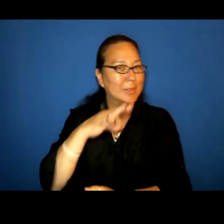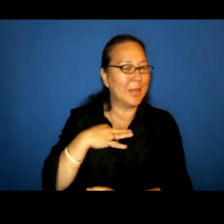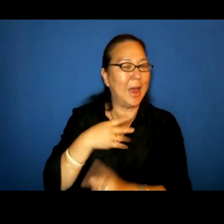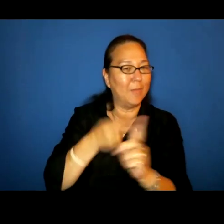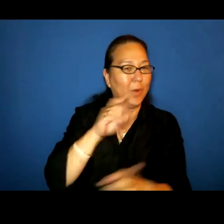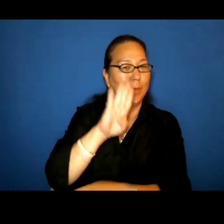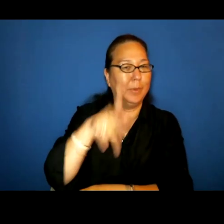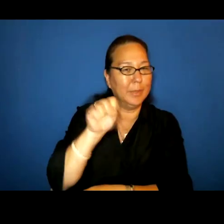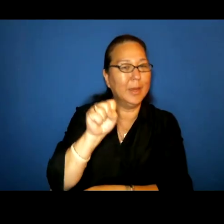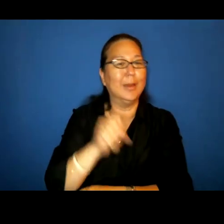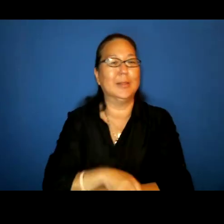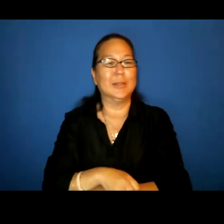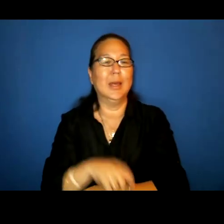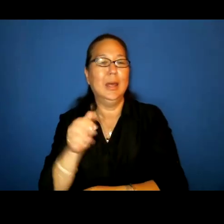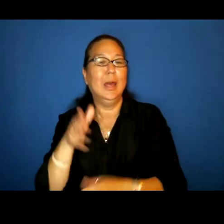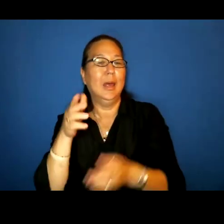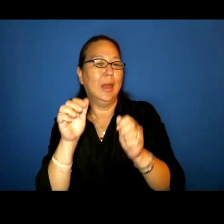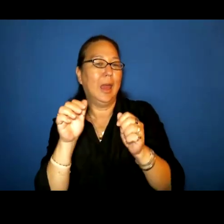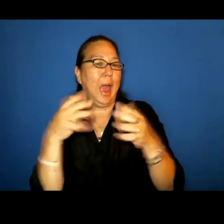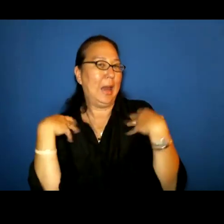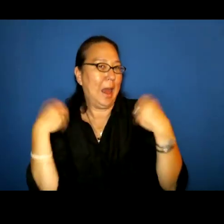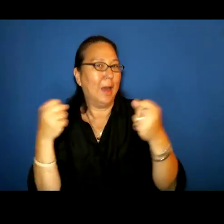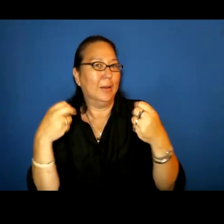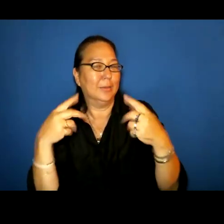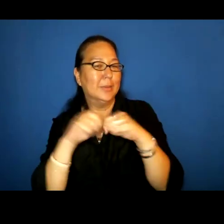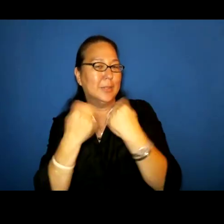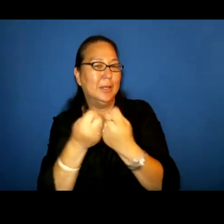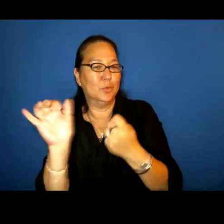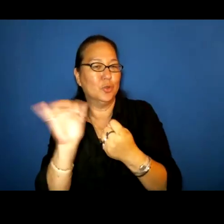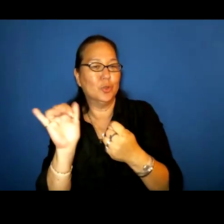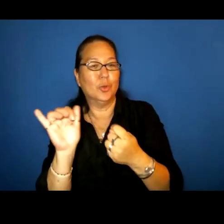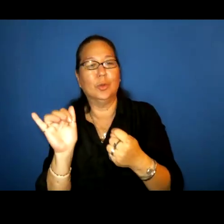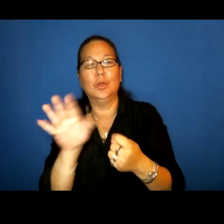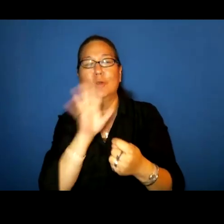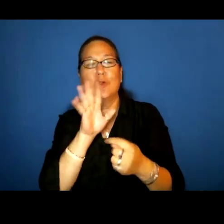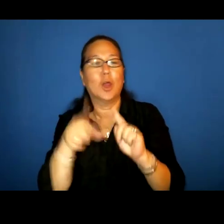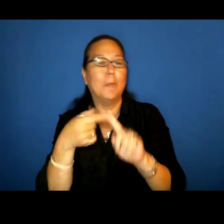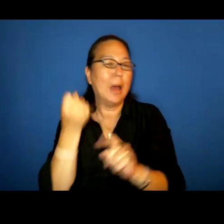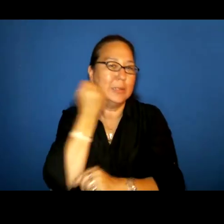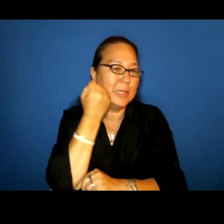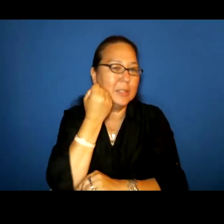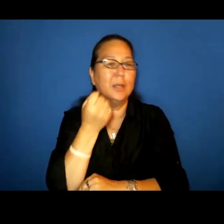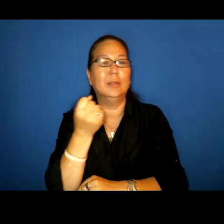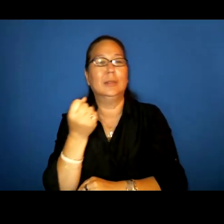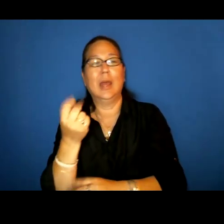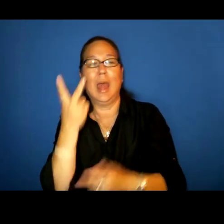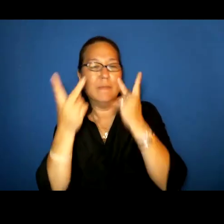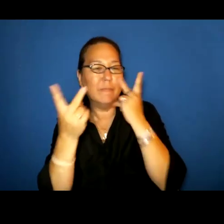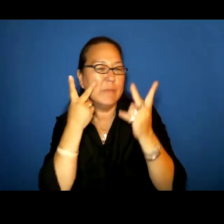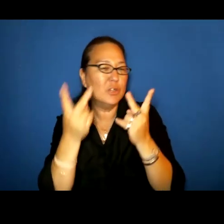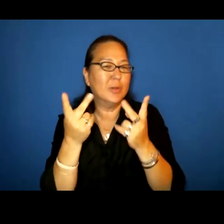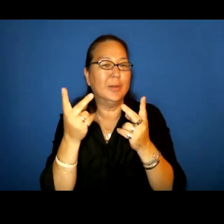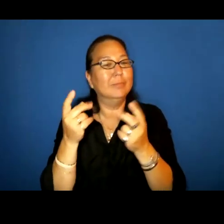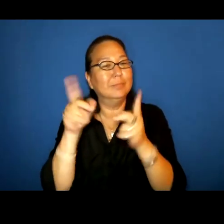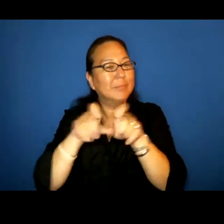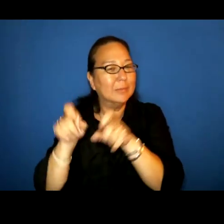they got to learn about dental and vision and all kinds of ways that we support health needs in our schools. So just really a